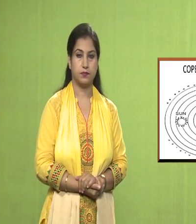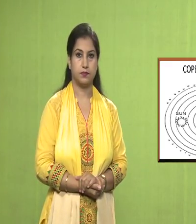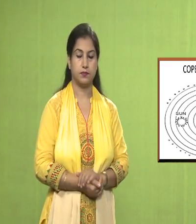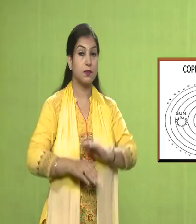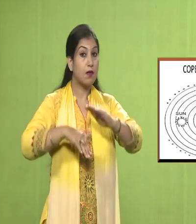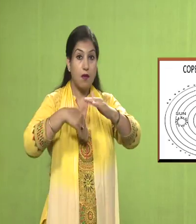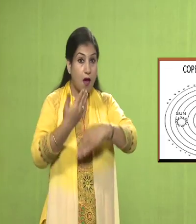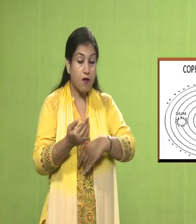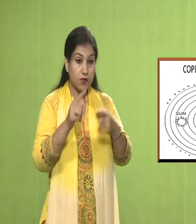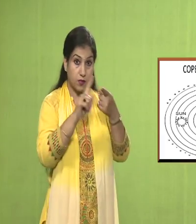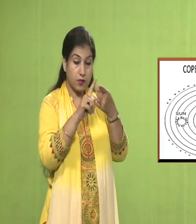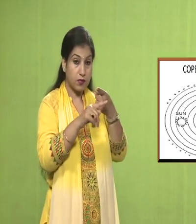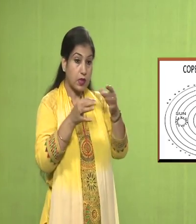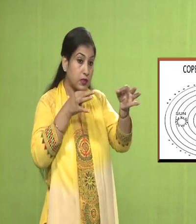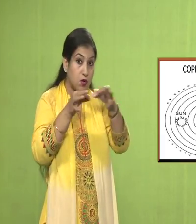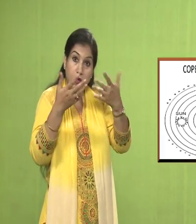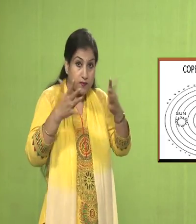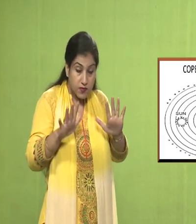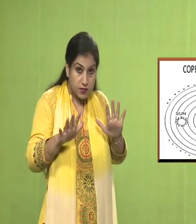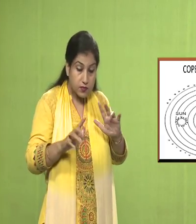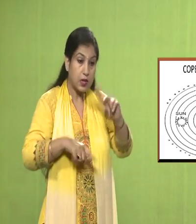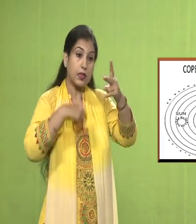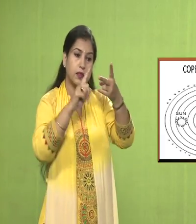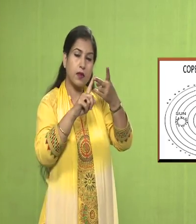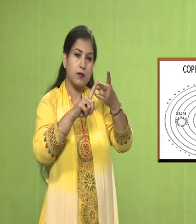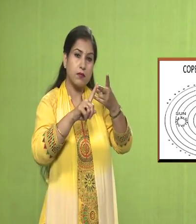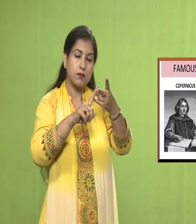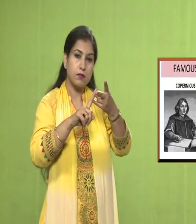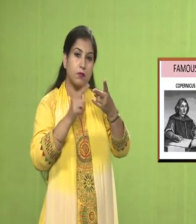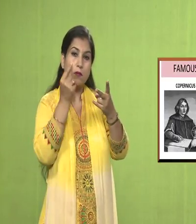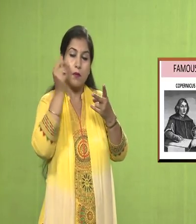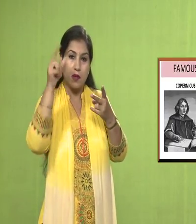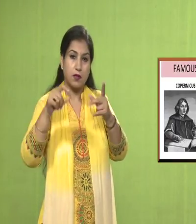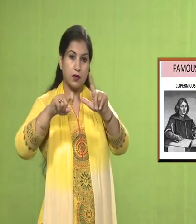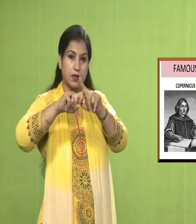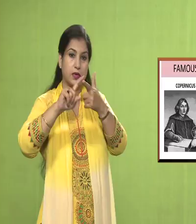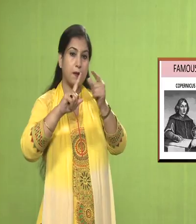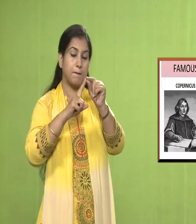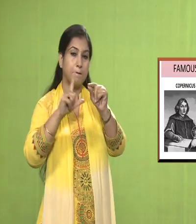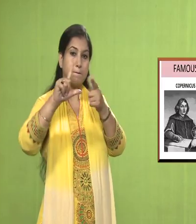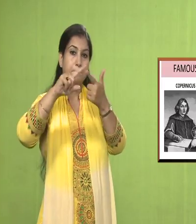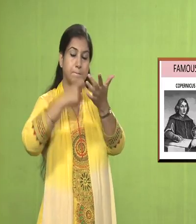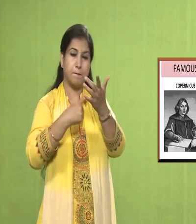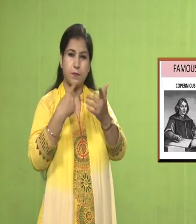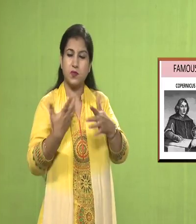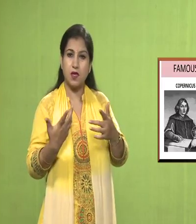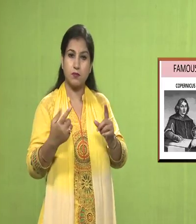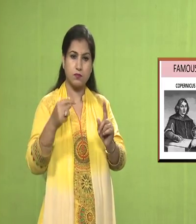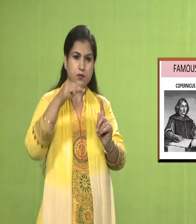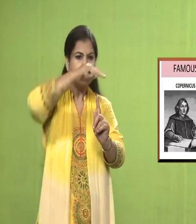After Copernicus, Kepler said that the planets move not in concentric circles